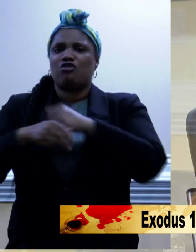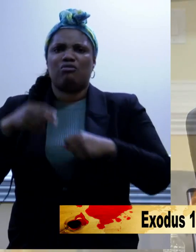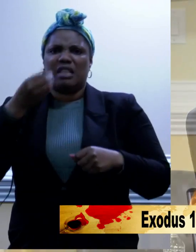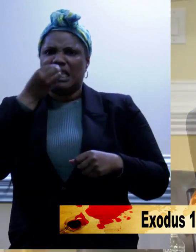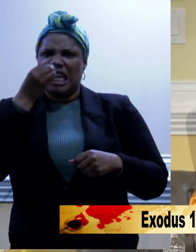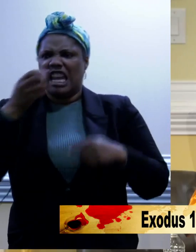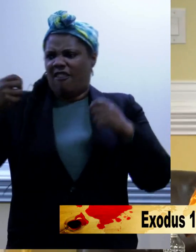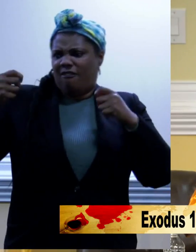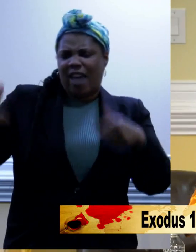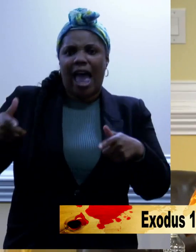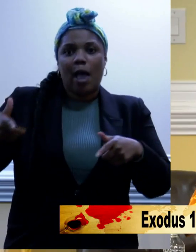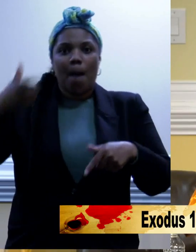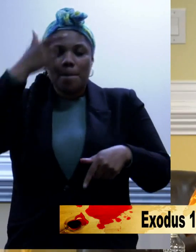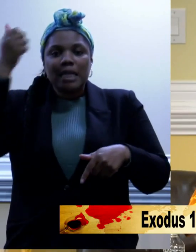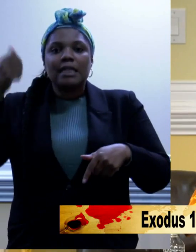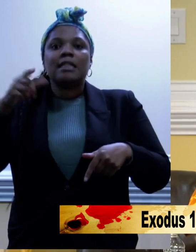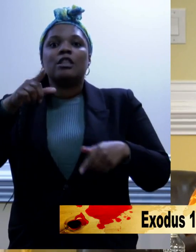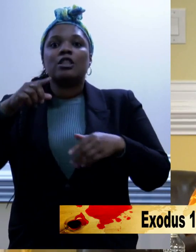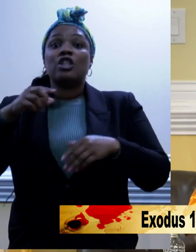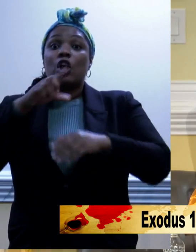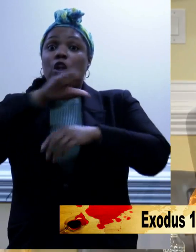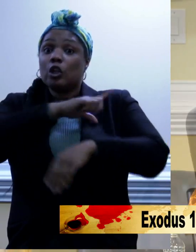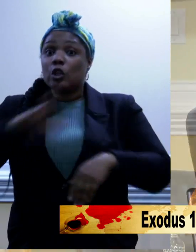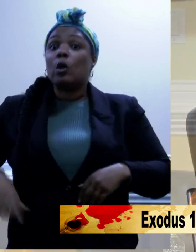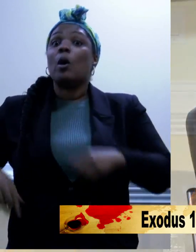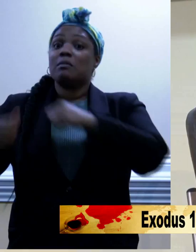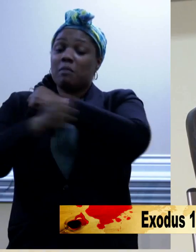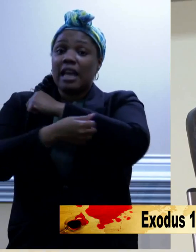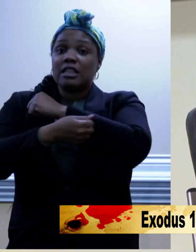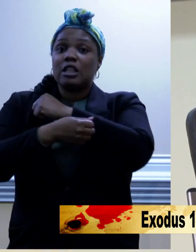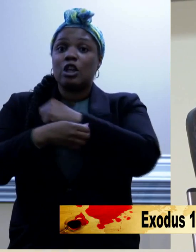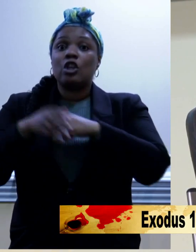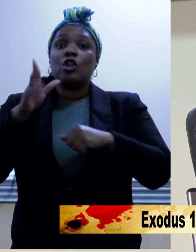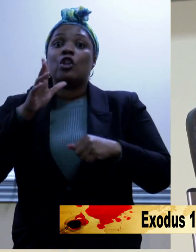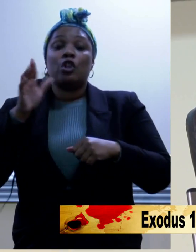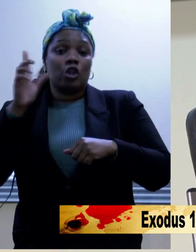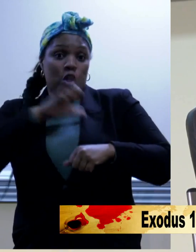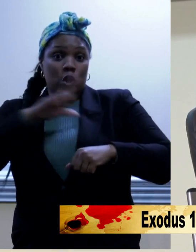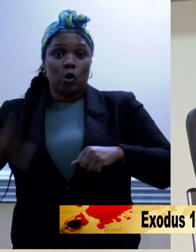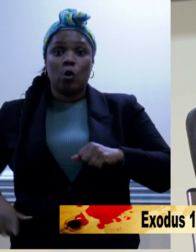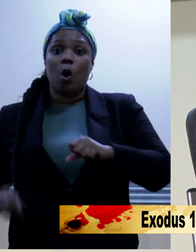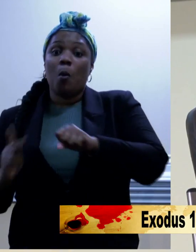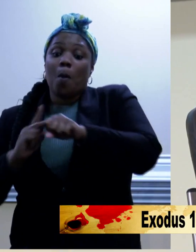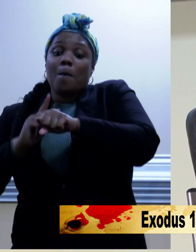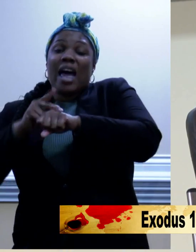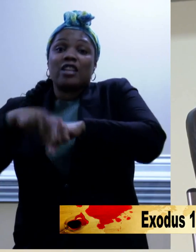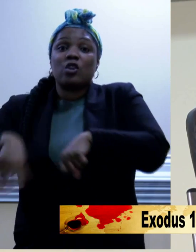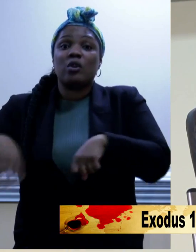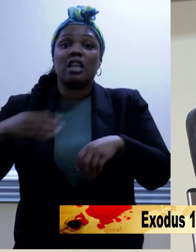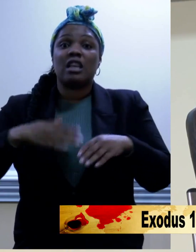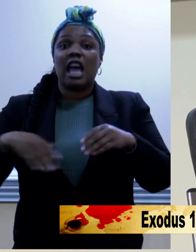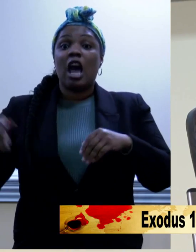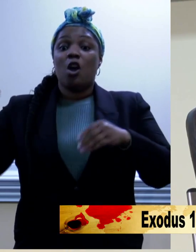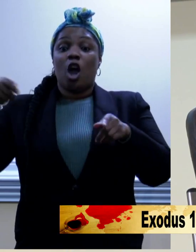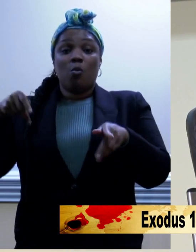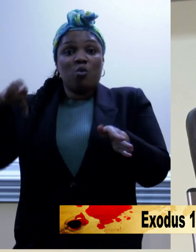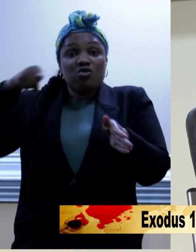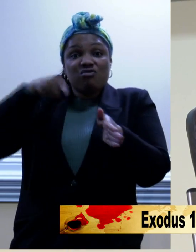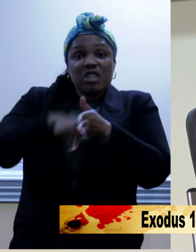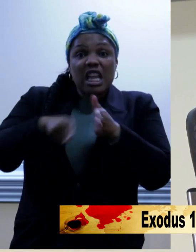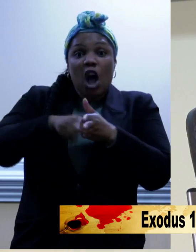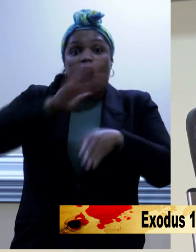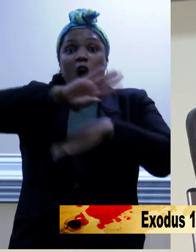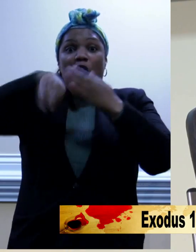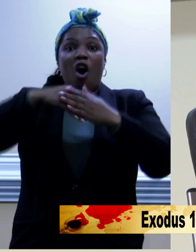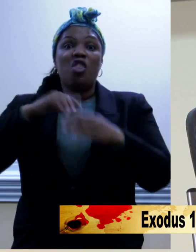haste, because this is the Lord's Passover. Go ahead and read. For I will pass through the land of Egypt this night, uh-huh, and will smite all the